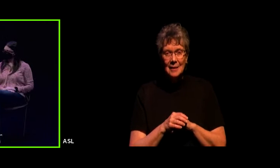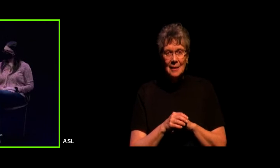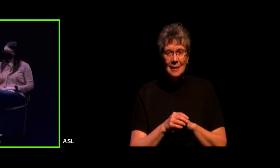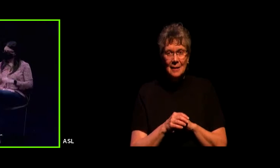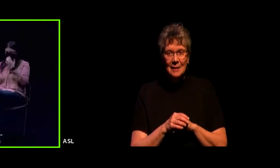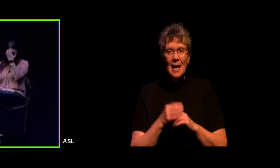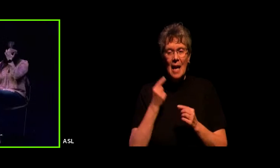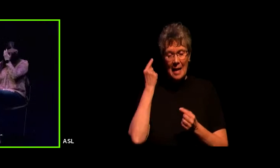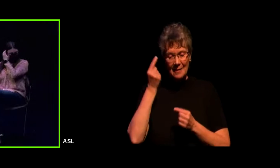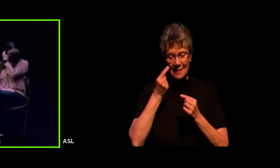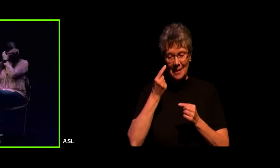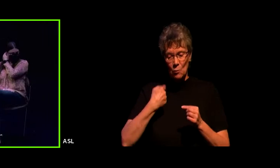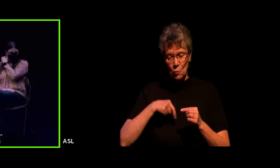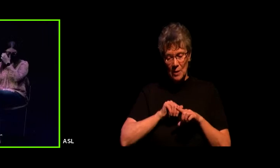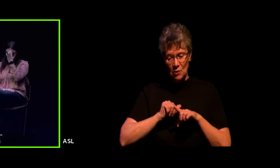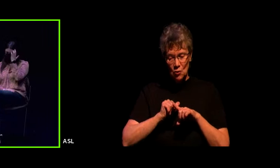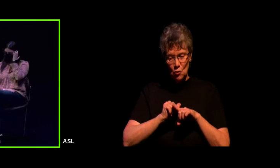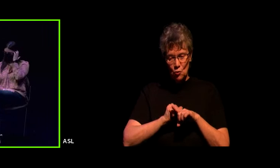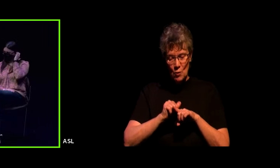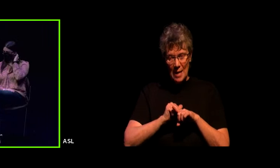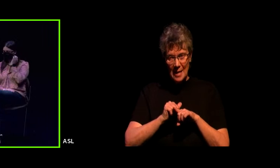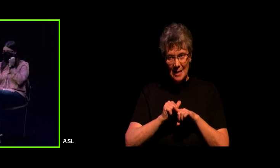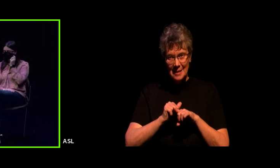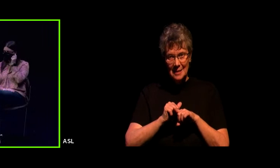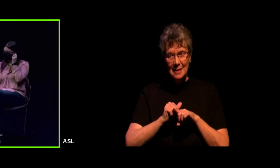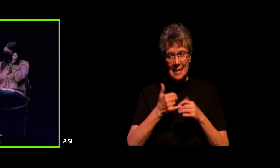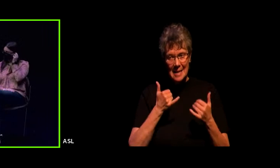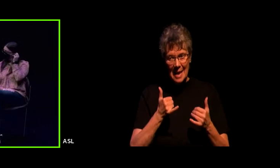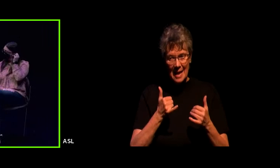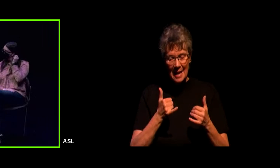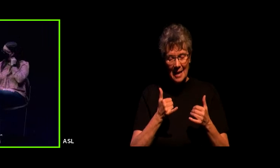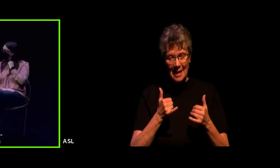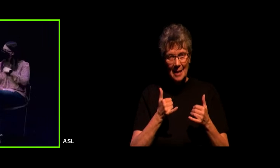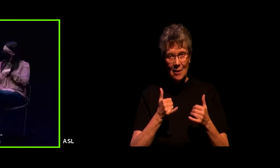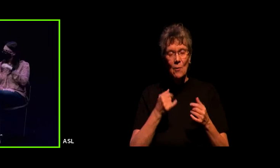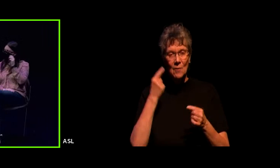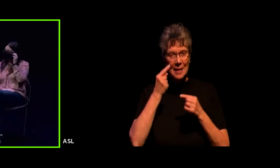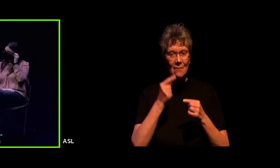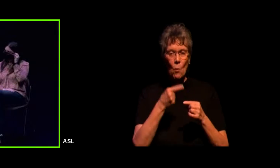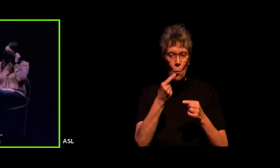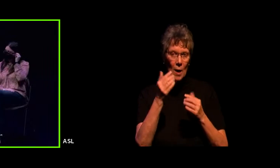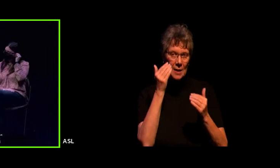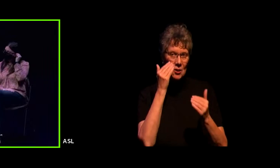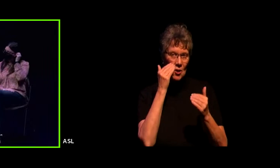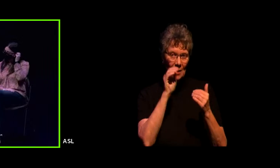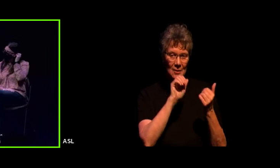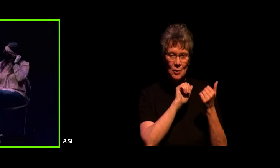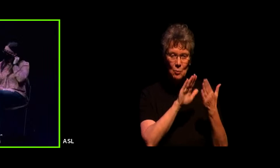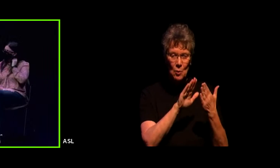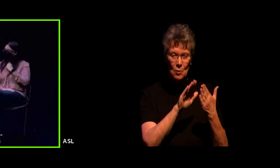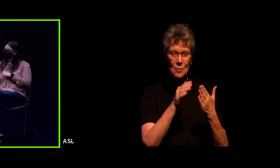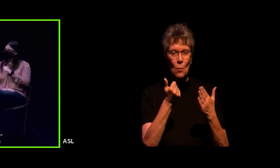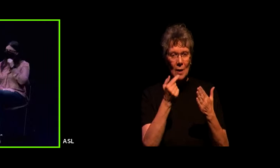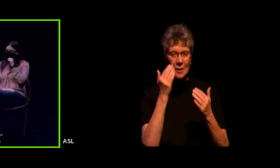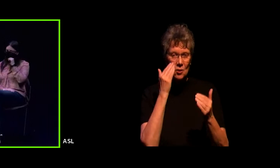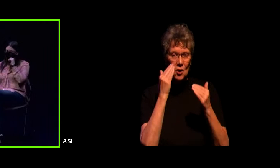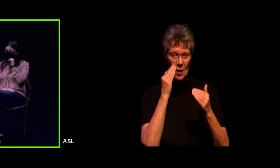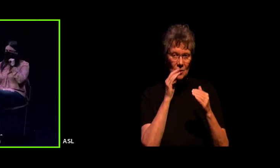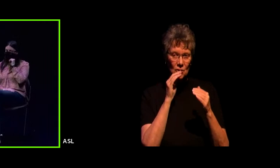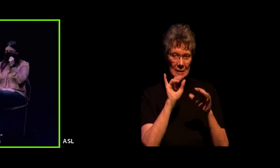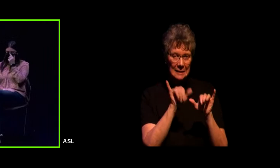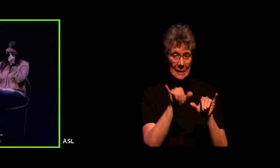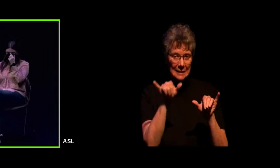in a way that we think of only one knowledge system as what we call hegemonic. It's a fancy word to say it is the dominant